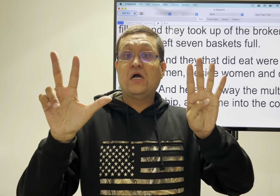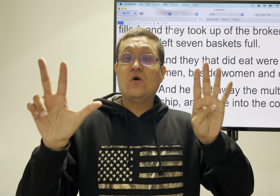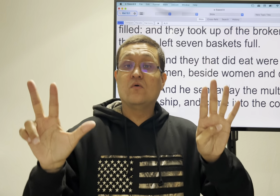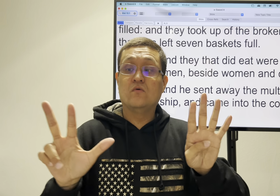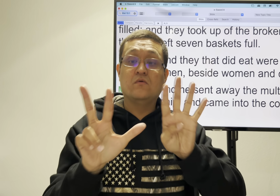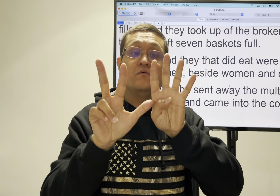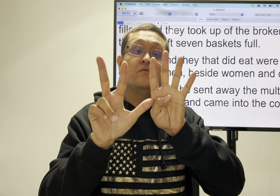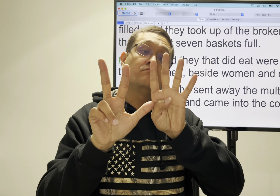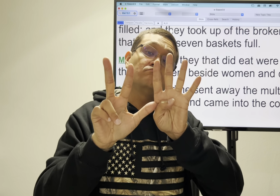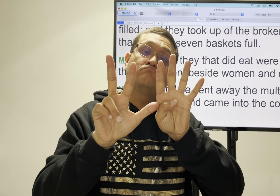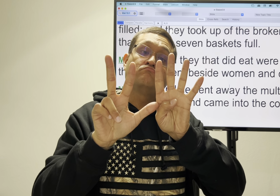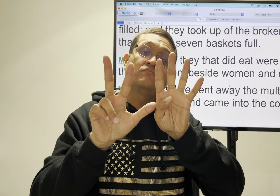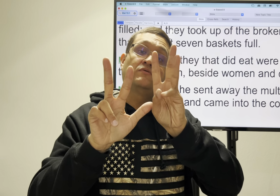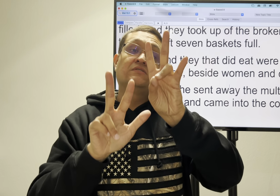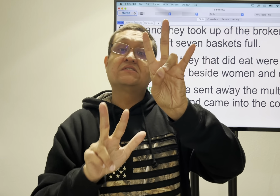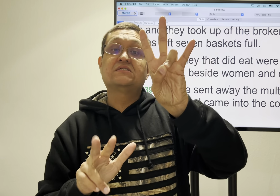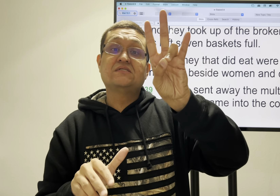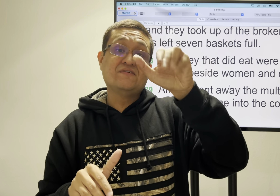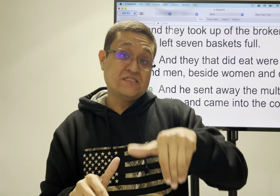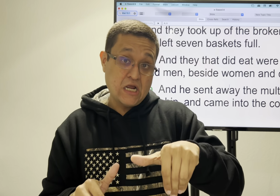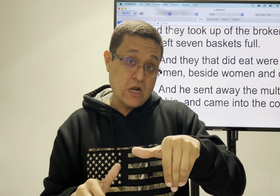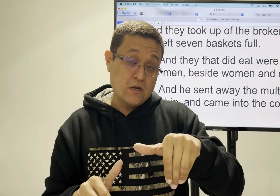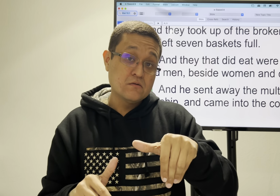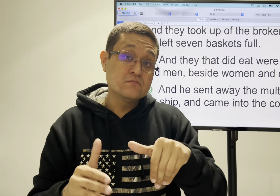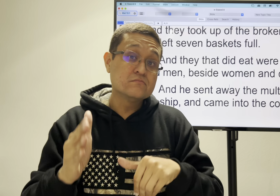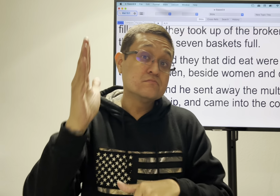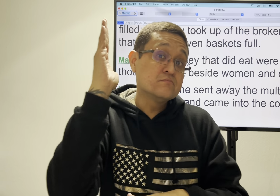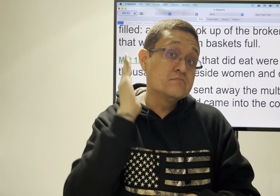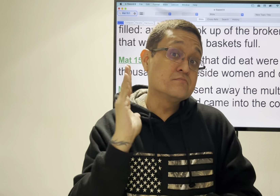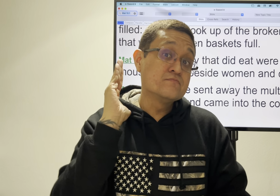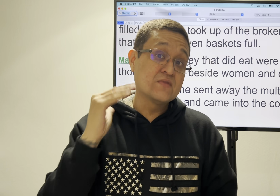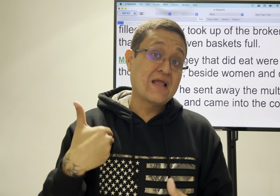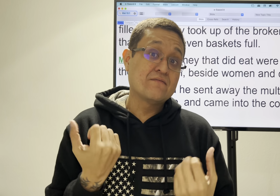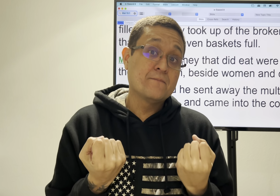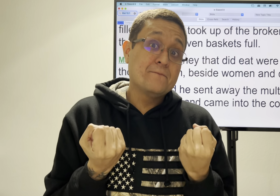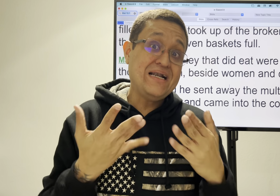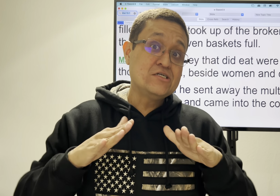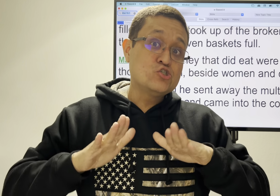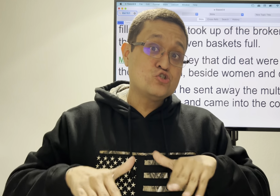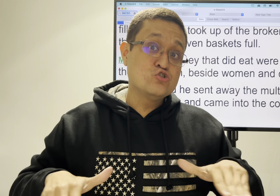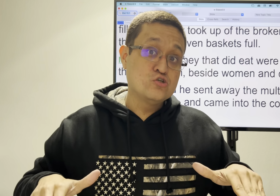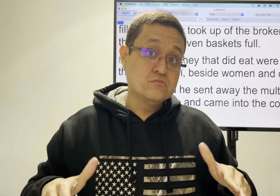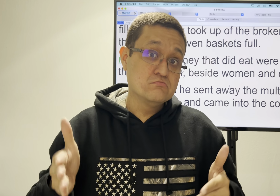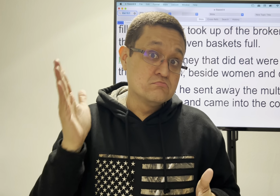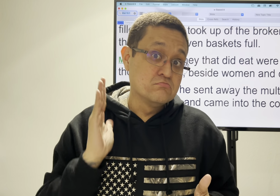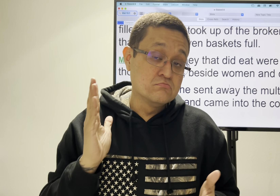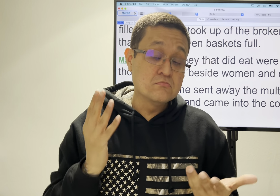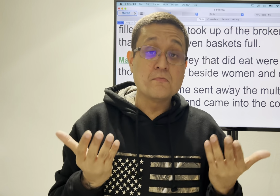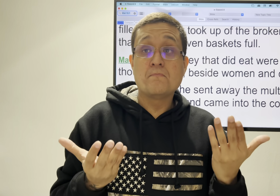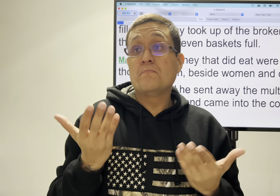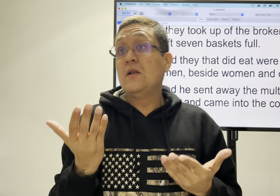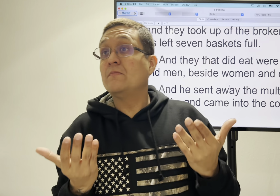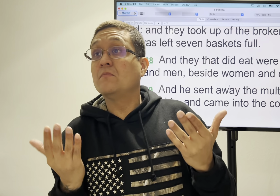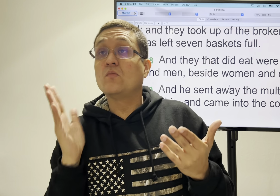So maybe we have 4,000 men and 3,000 women equals 7,000. And then back then they had many children.